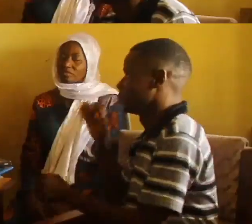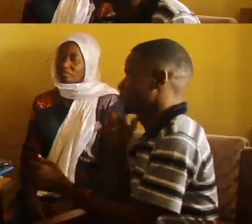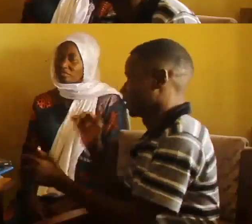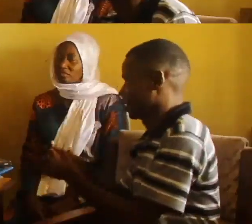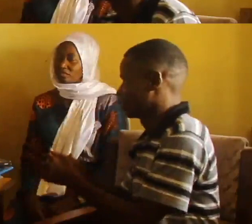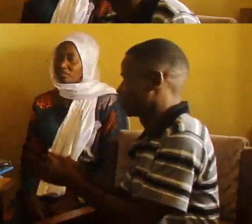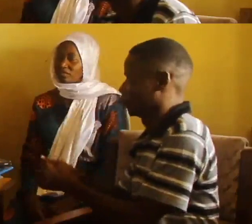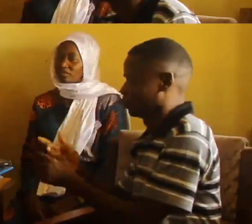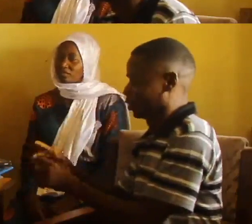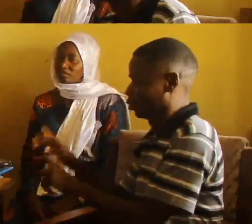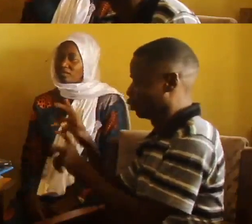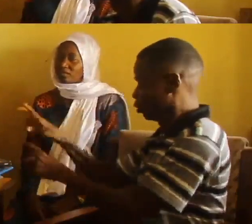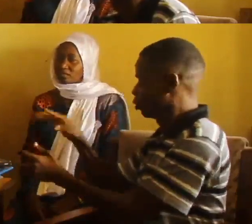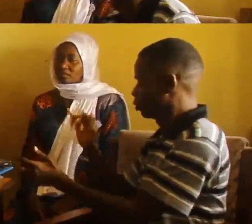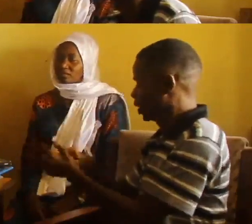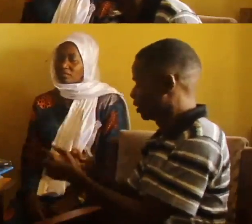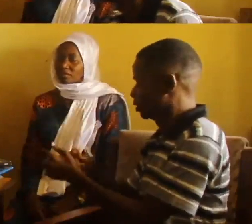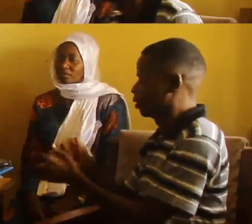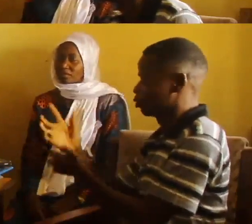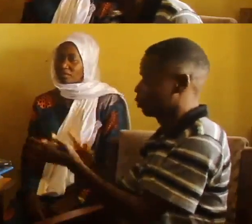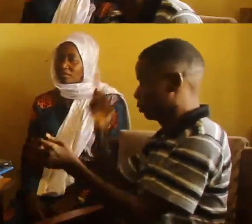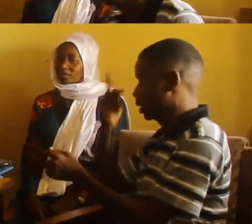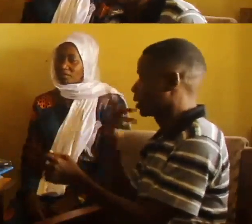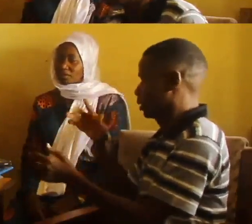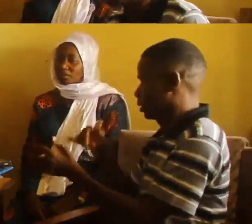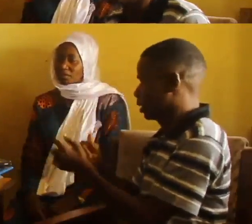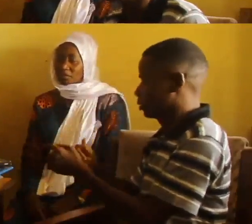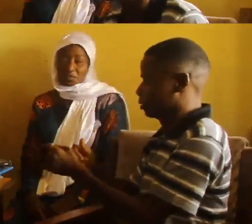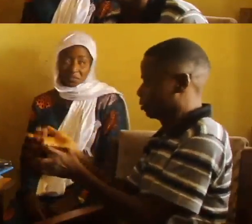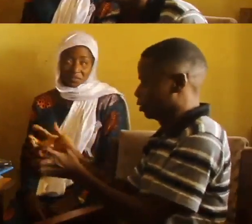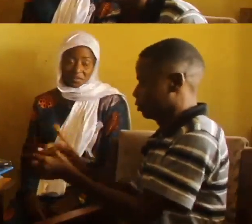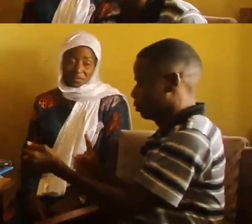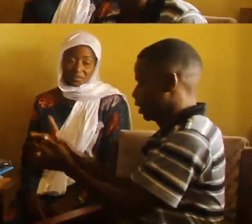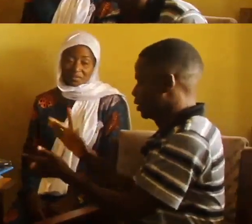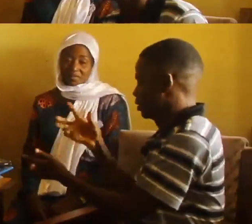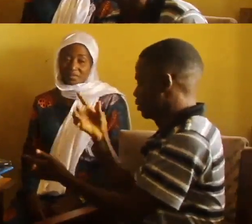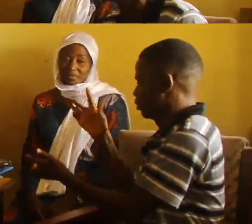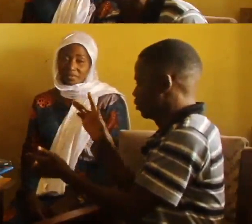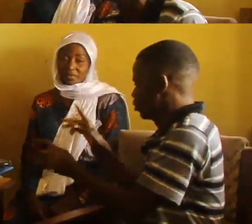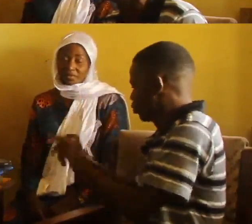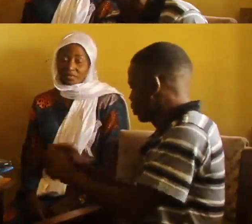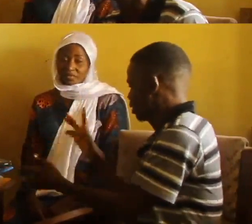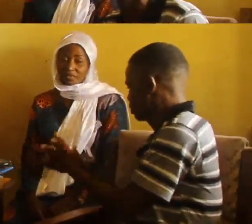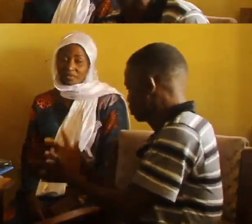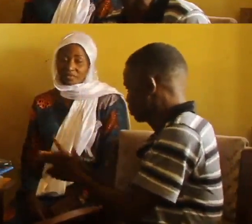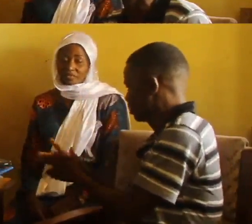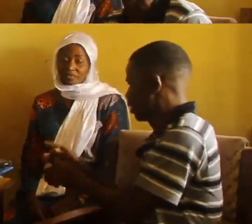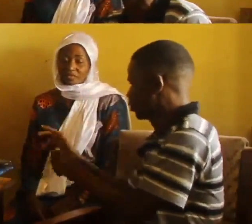So, we use to observe them. They have disabilities in their house, and they have no more people. They will just go to take